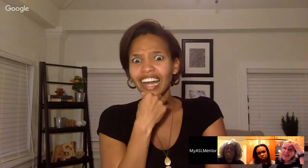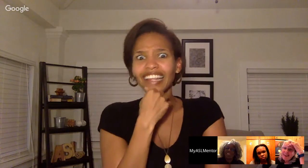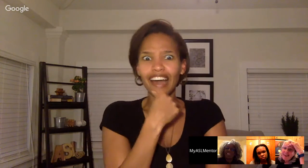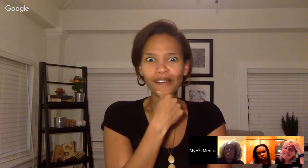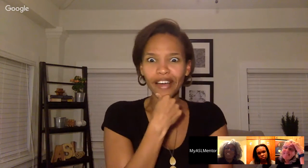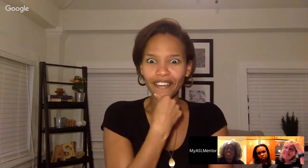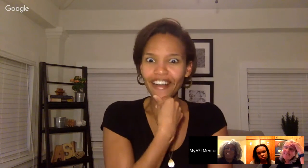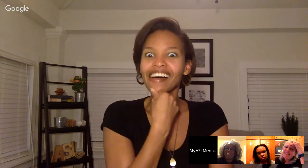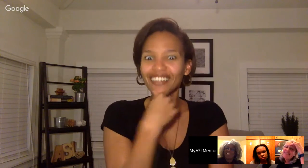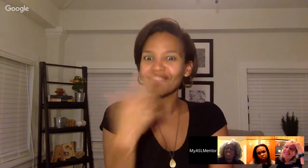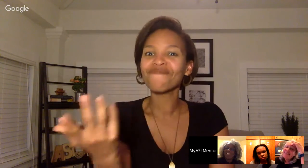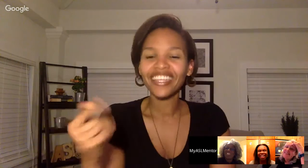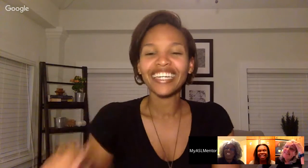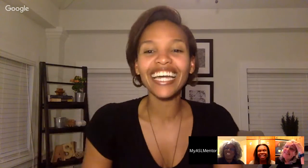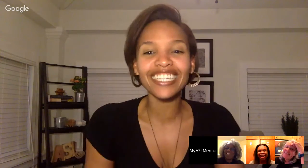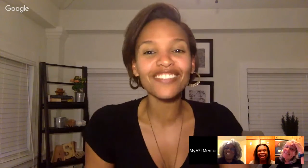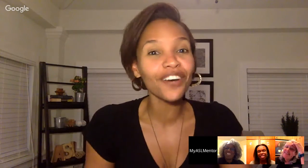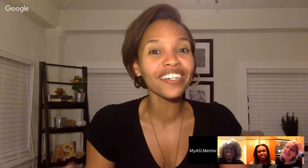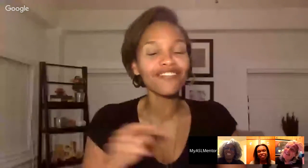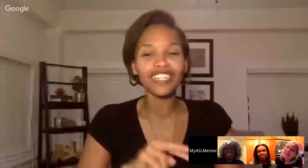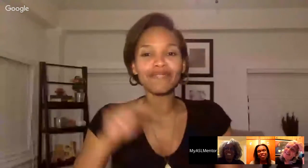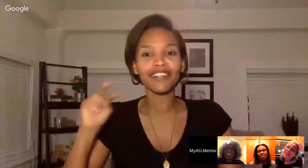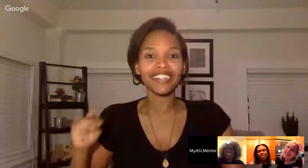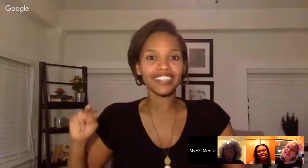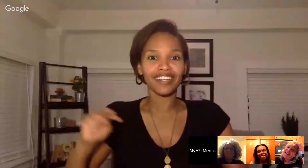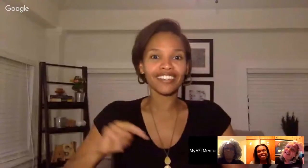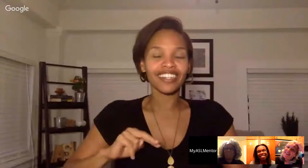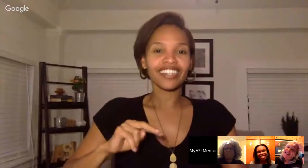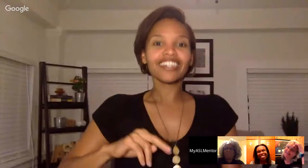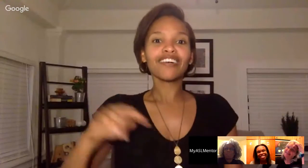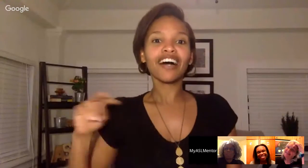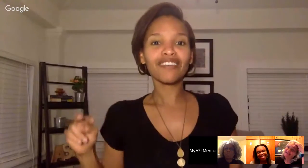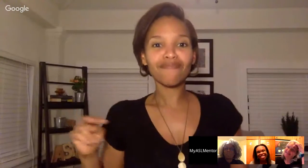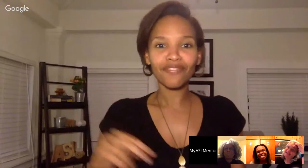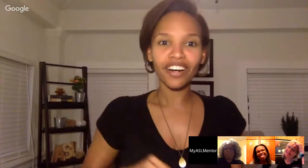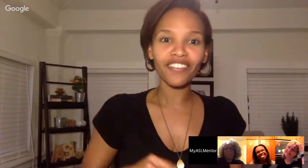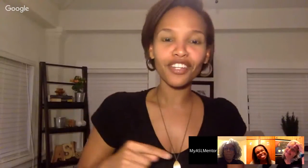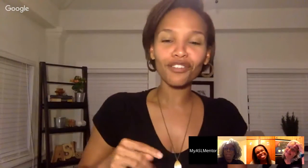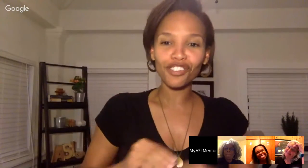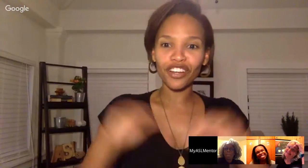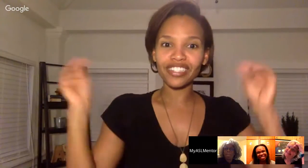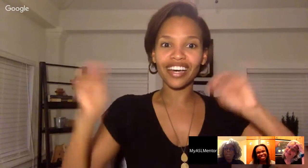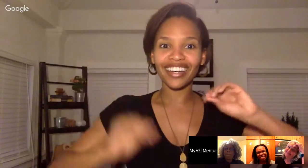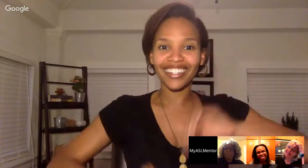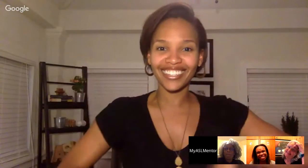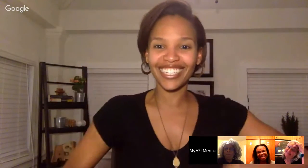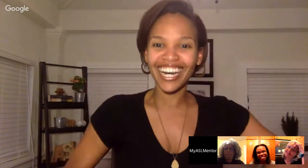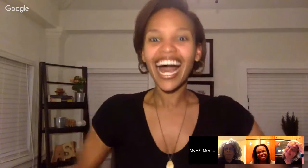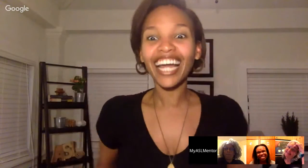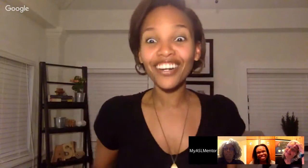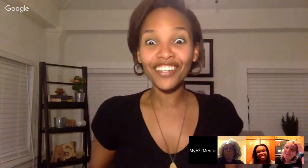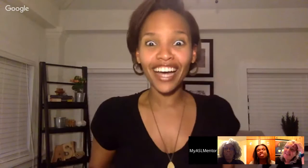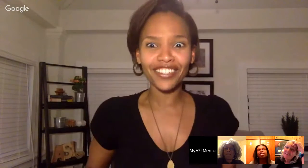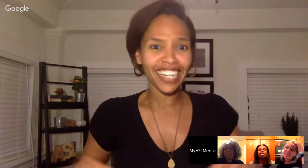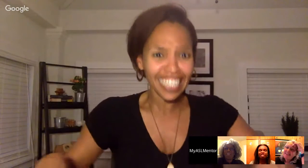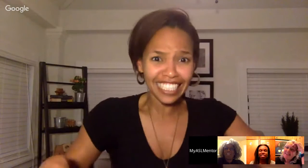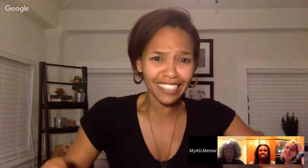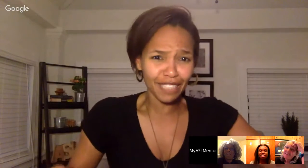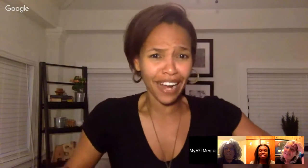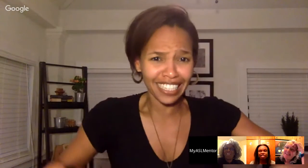sign in that way. Wow. Yeah, it's a totally different experience on the no stress side. I know you guys are like, oh, it's practice